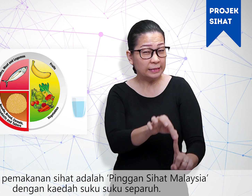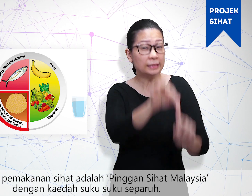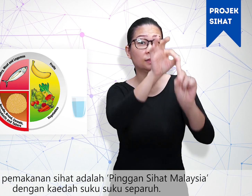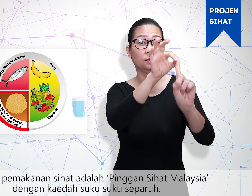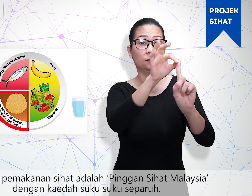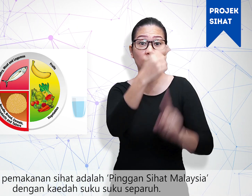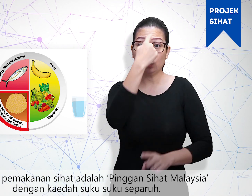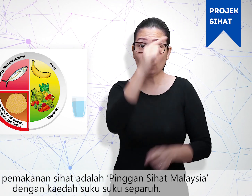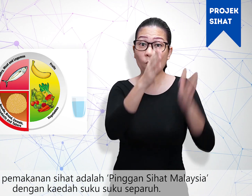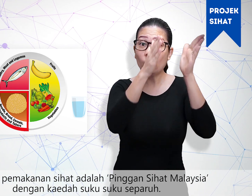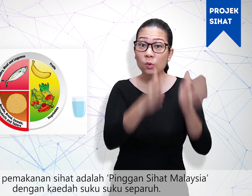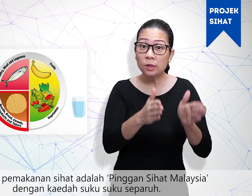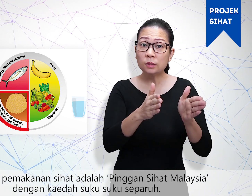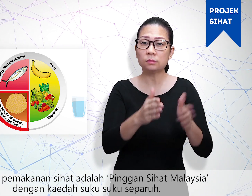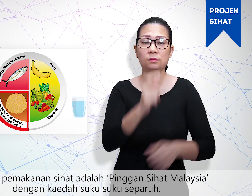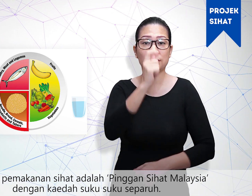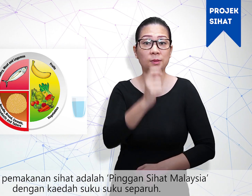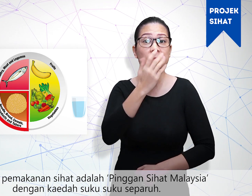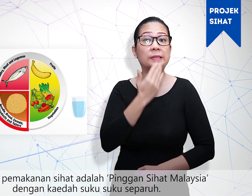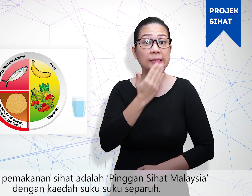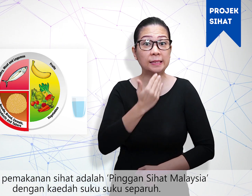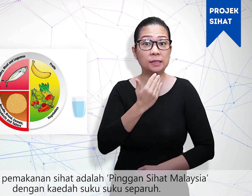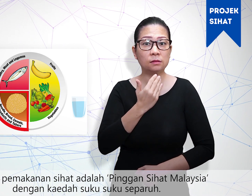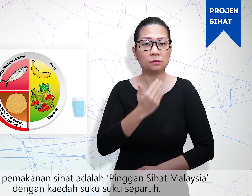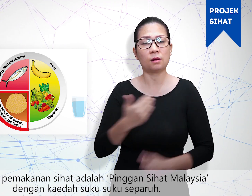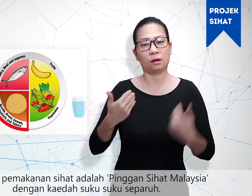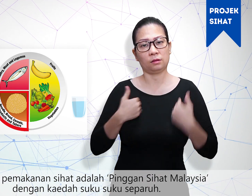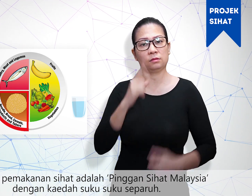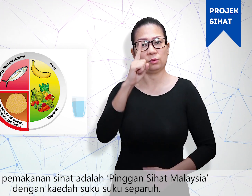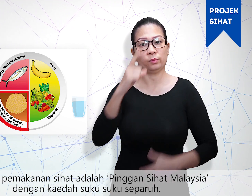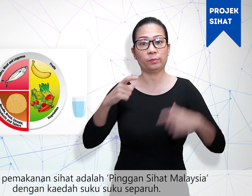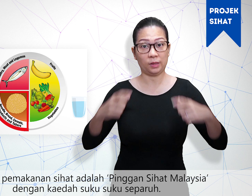A guide for healthy eating is the Malaysian Healthy Plate.